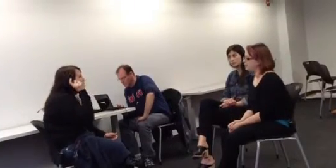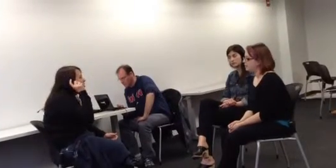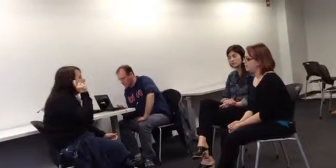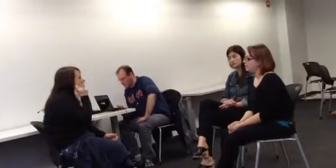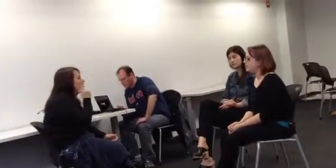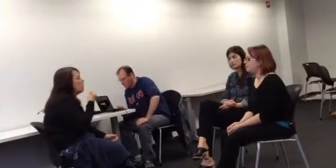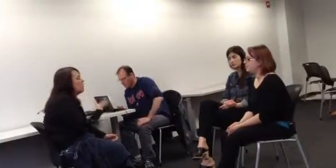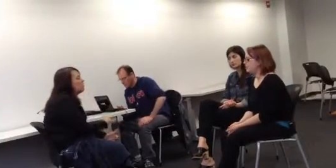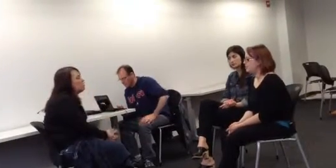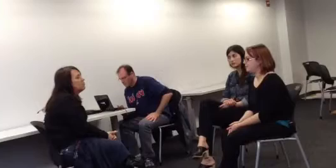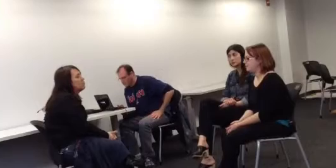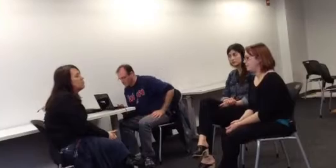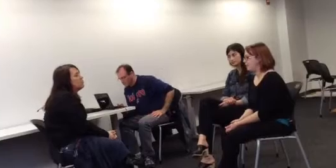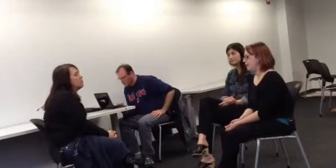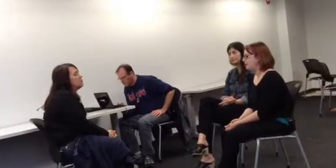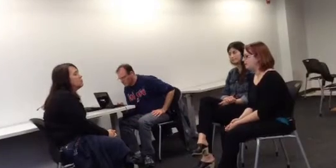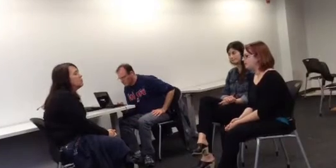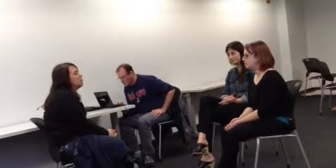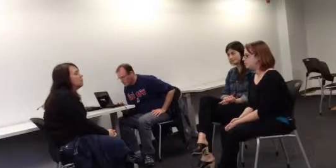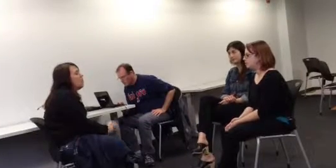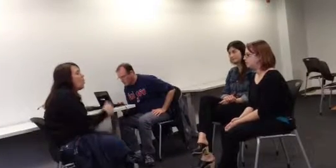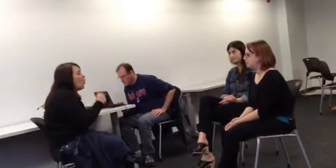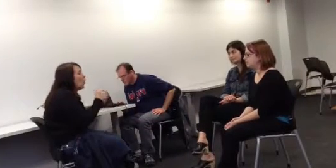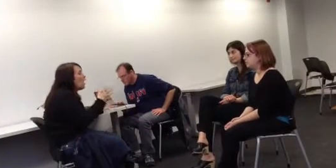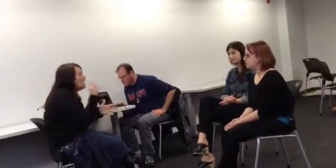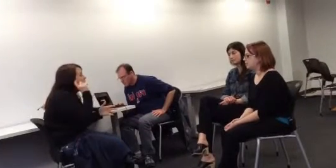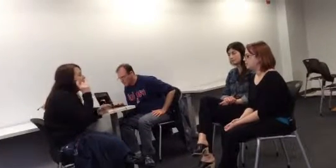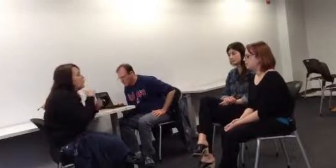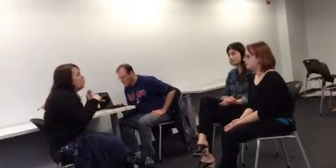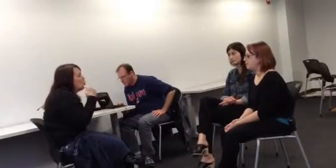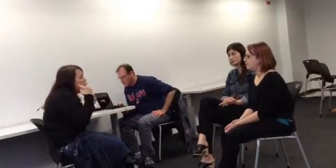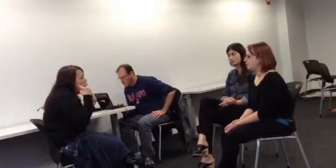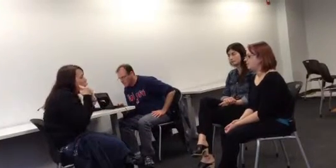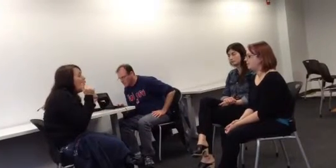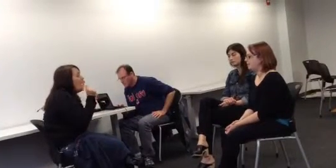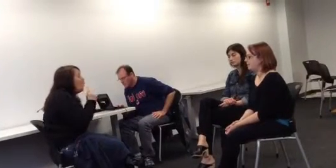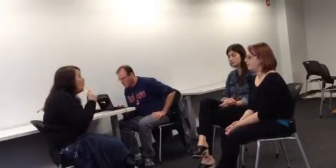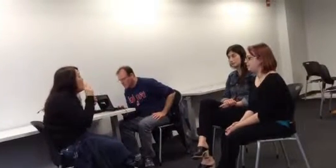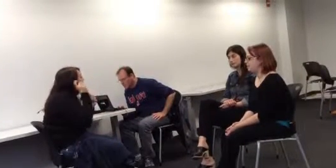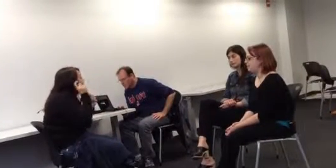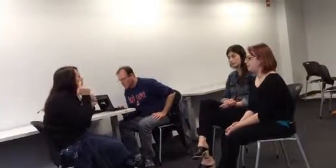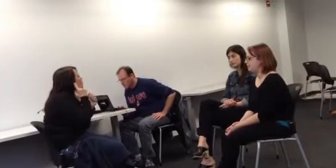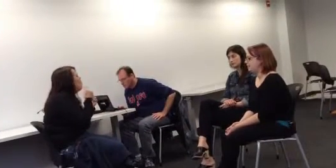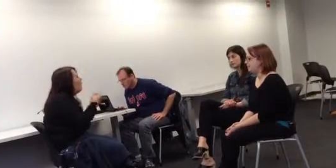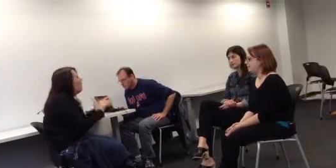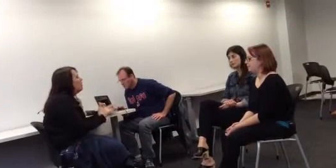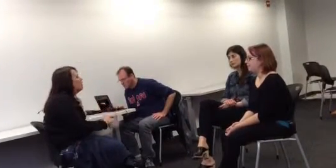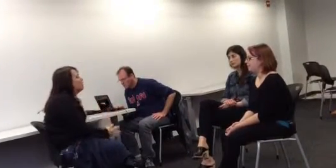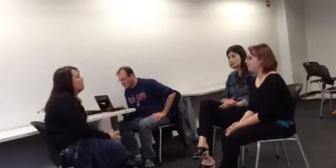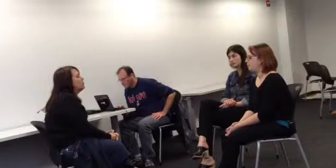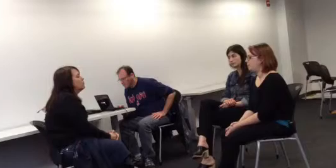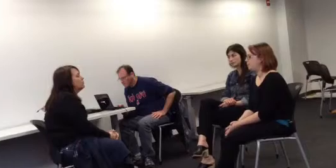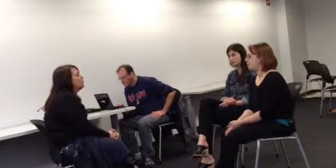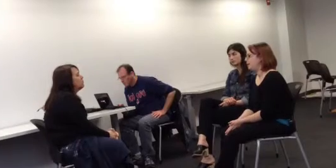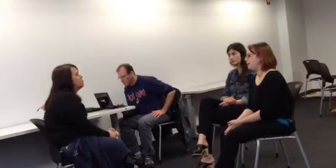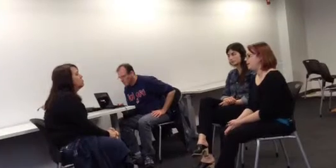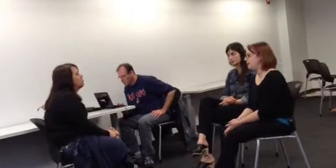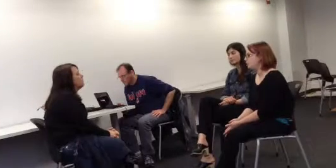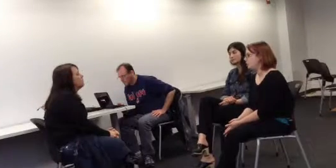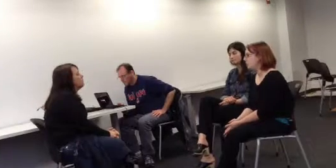He can hear a lot with his hearing aid. Without his hearing aid, he can't really hear, but with his hearing aid he can hear a